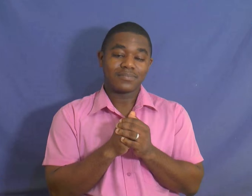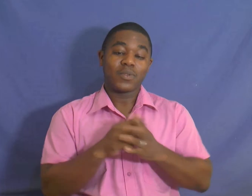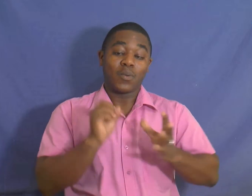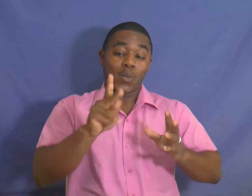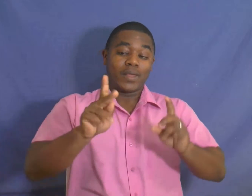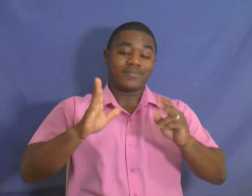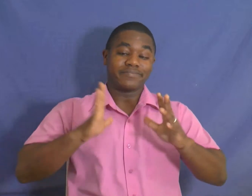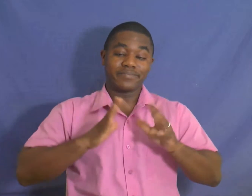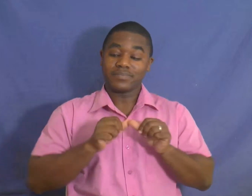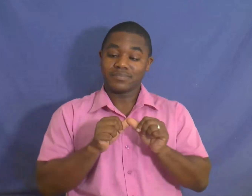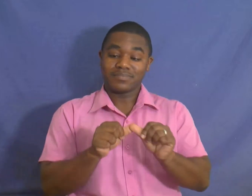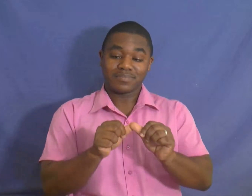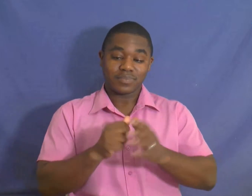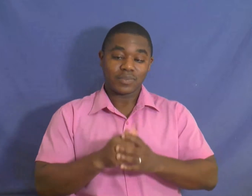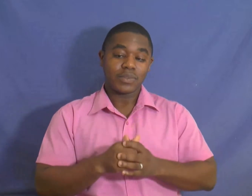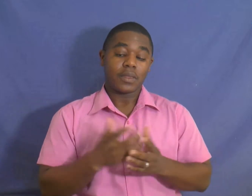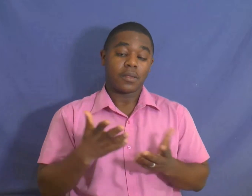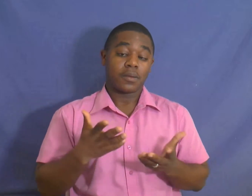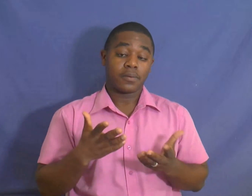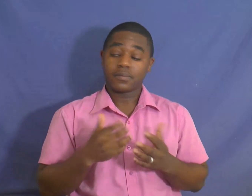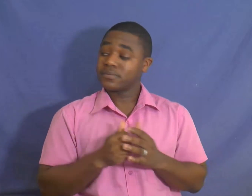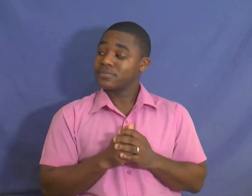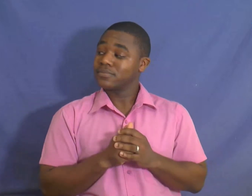Dario saying?